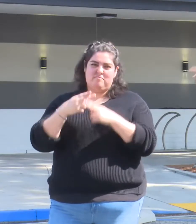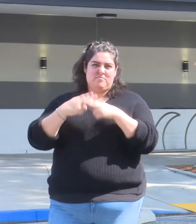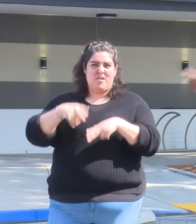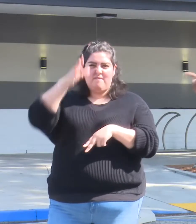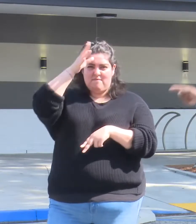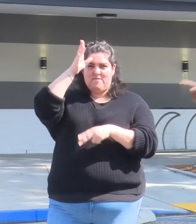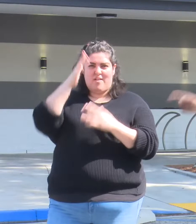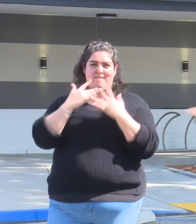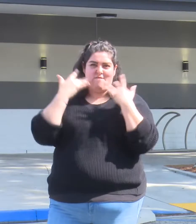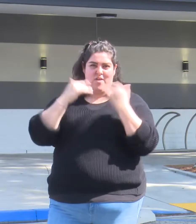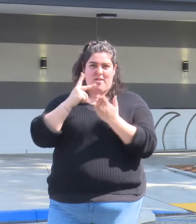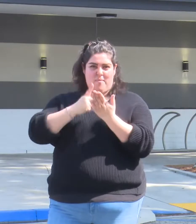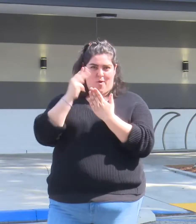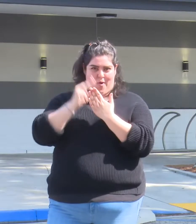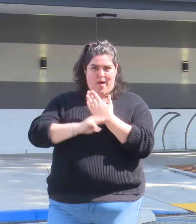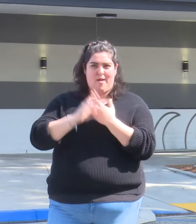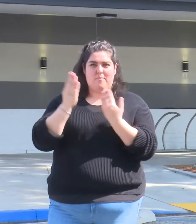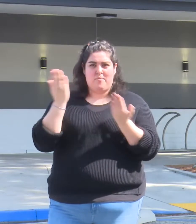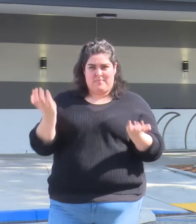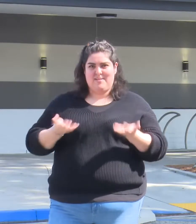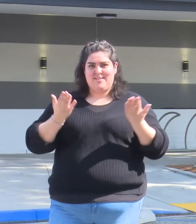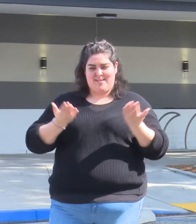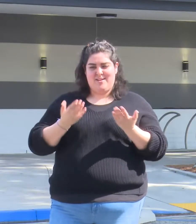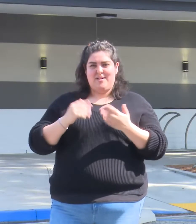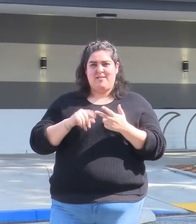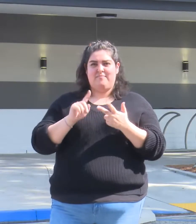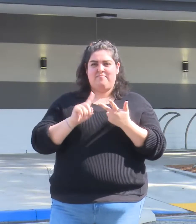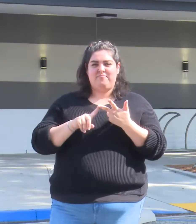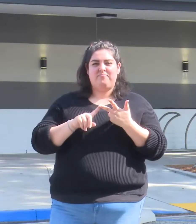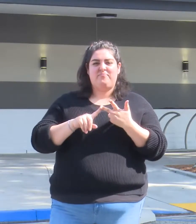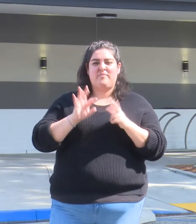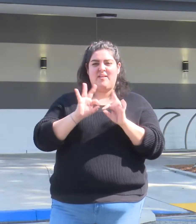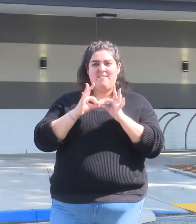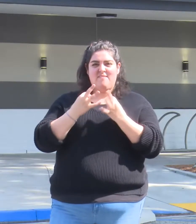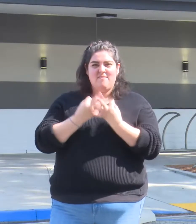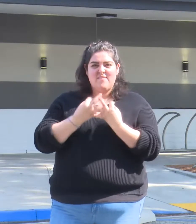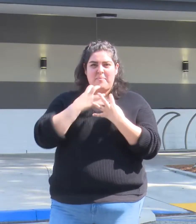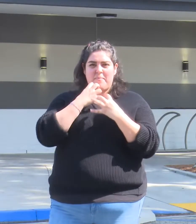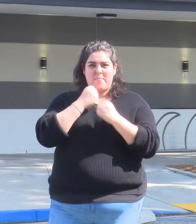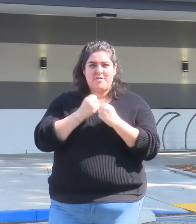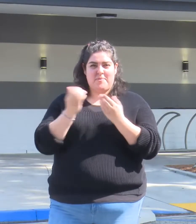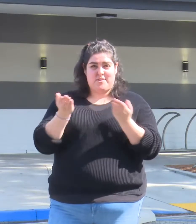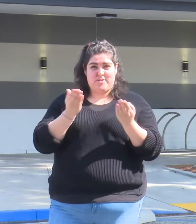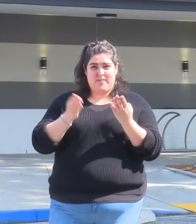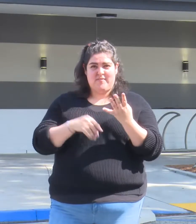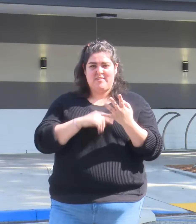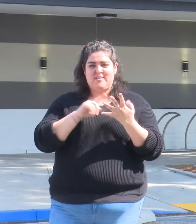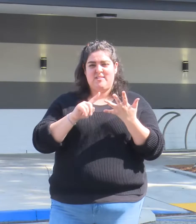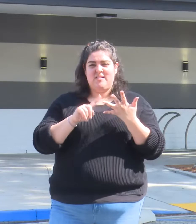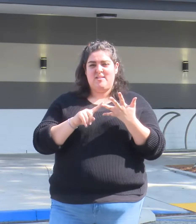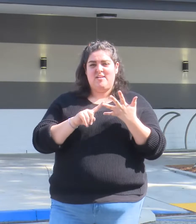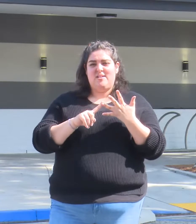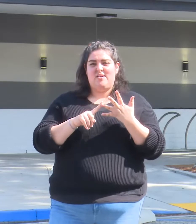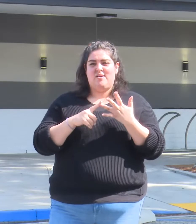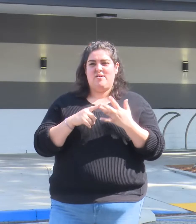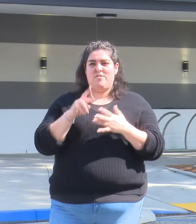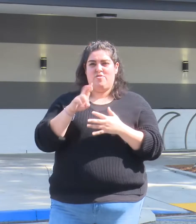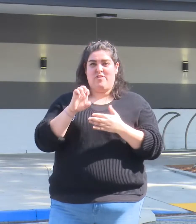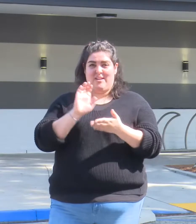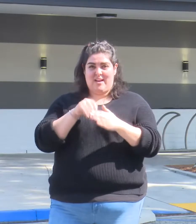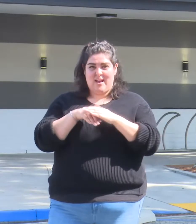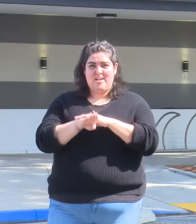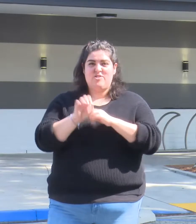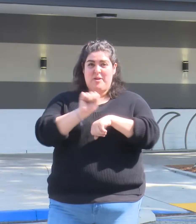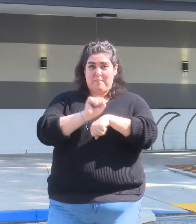going to be anchored right here for fathers. Family preservation services are going to be here. Re-entry employment services.